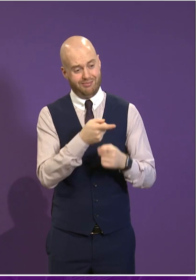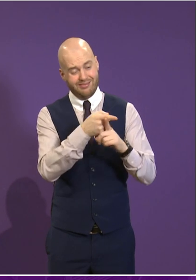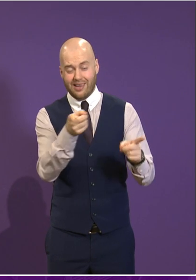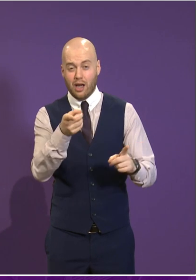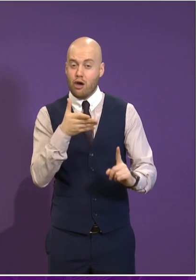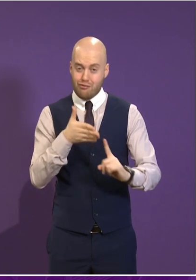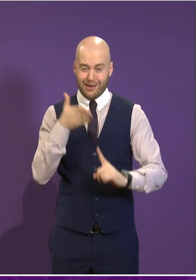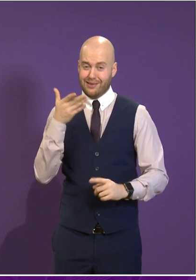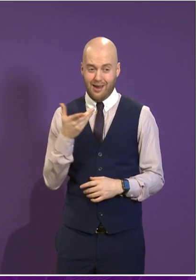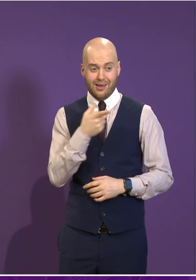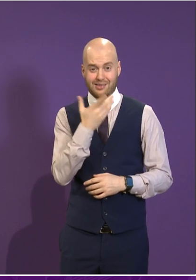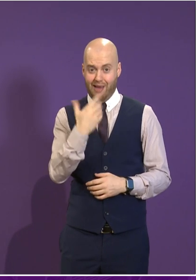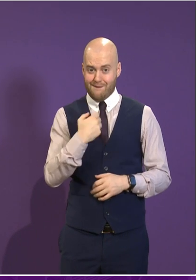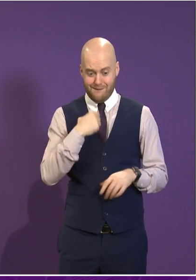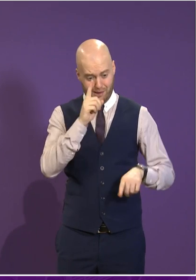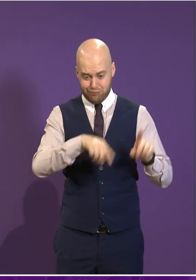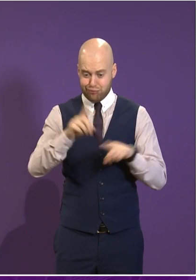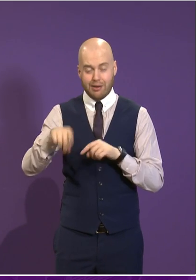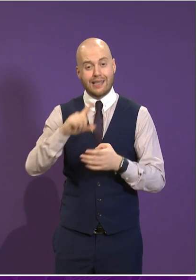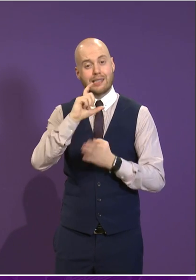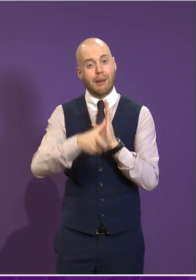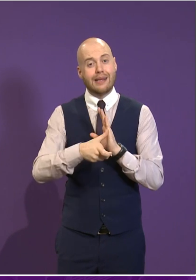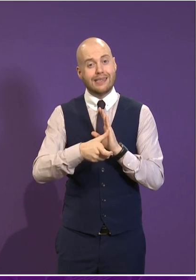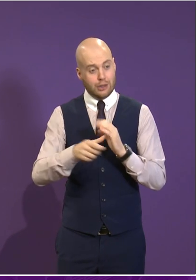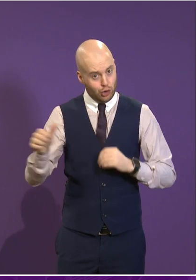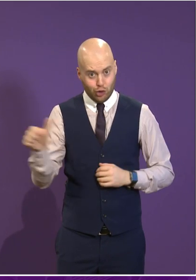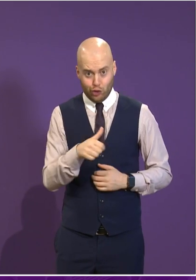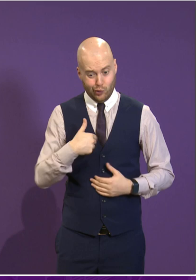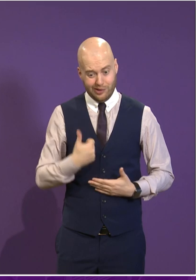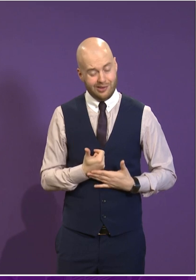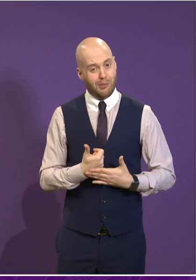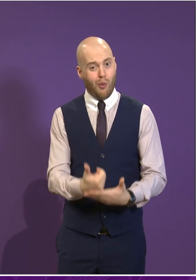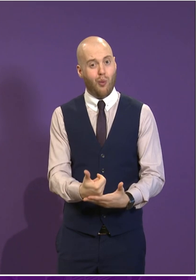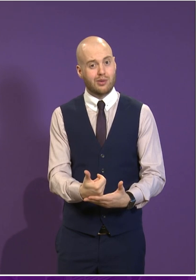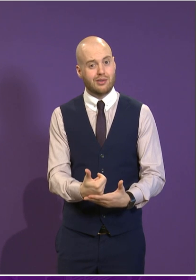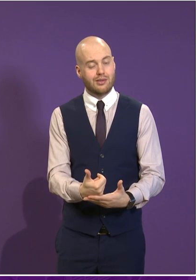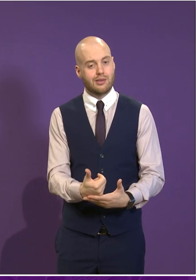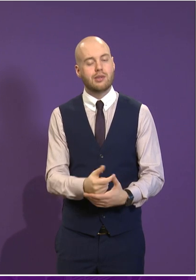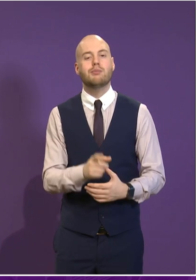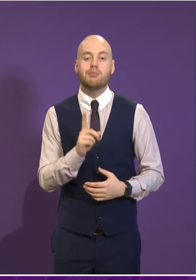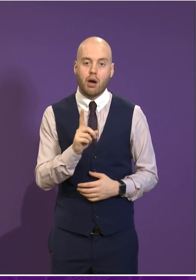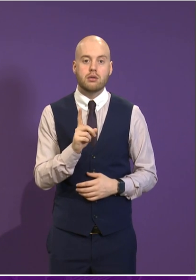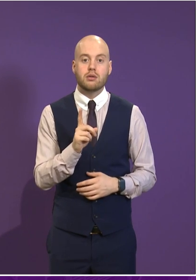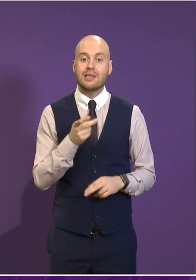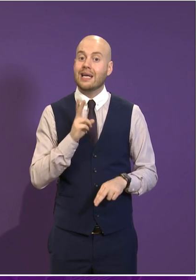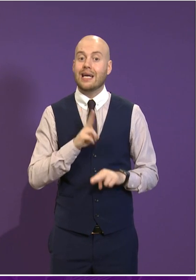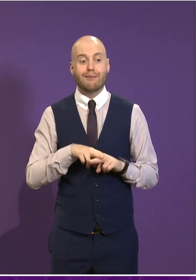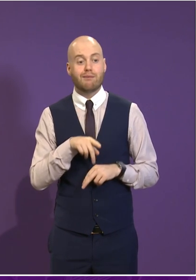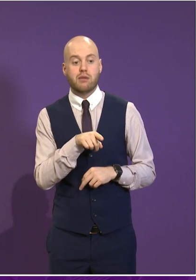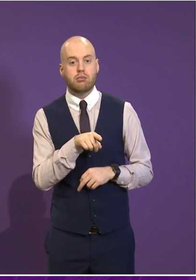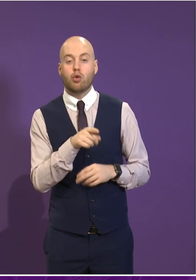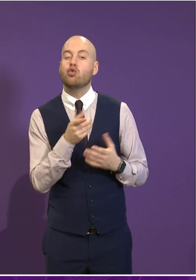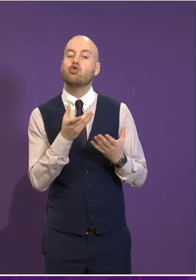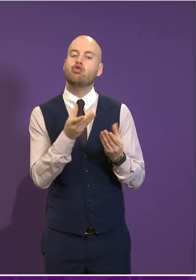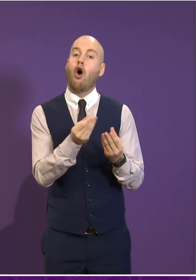range of disabilities and they should be supporting them. But unless it's a soft disability, it becomes very, very